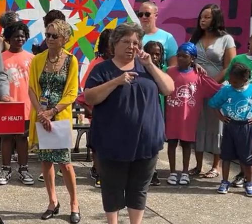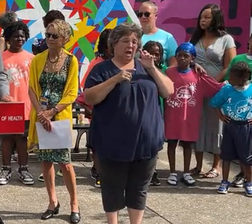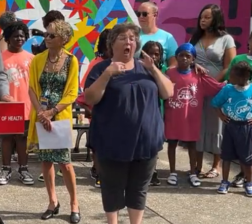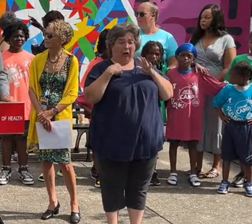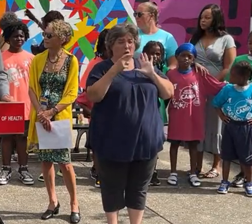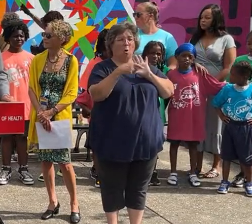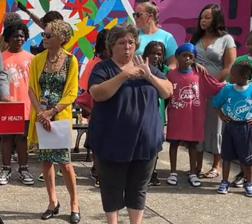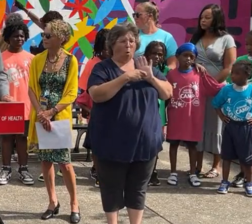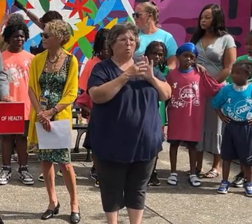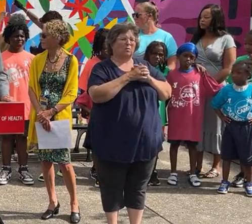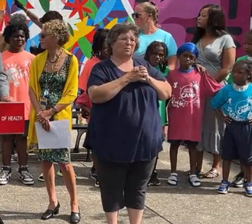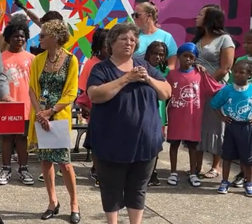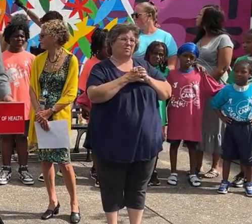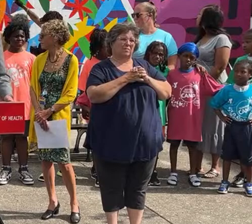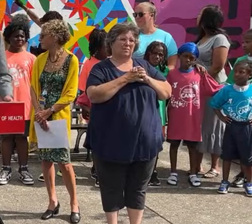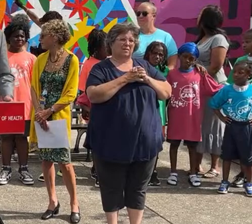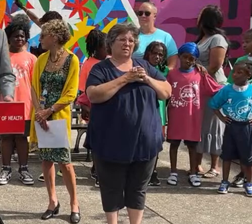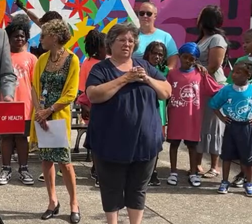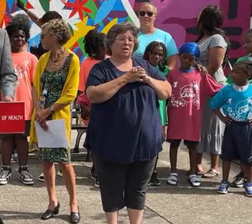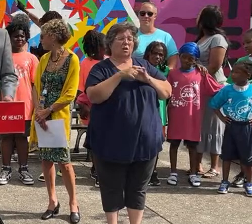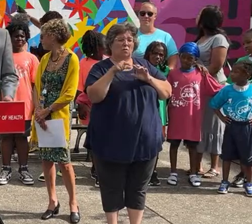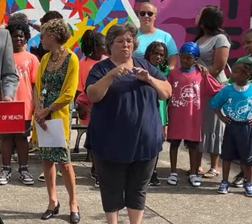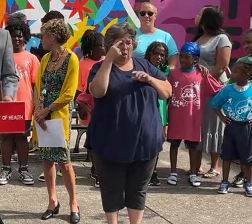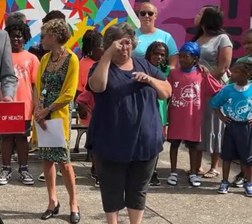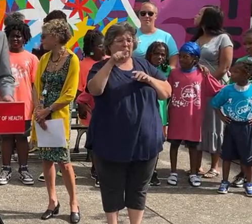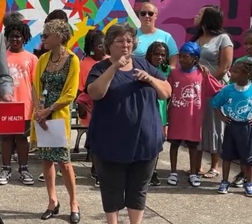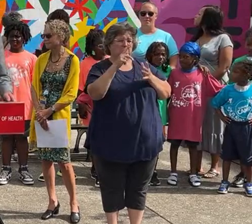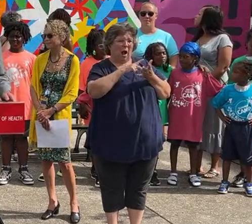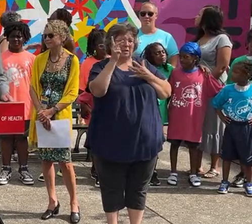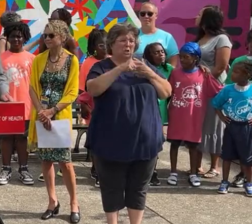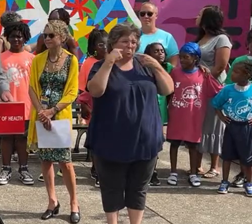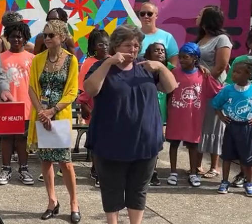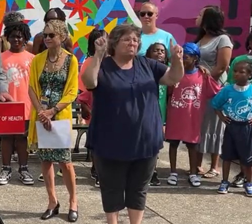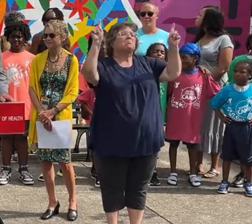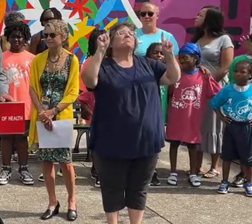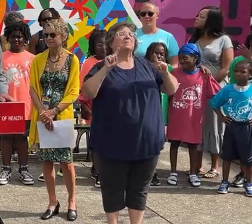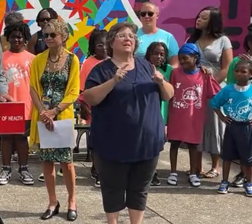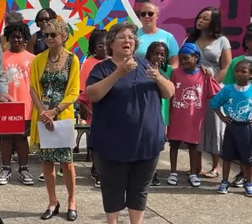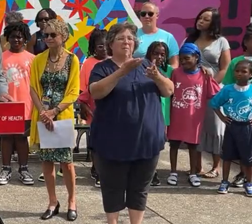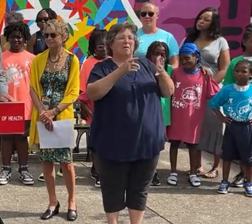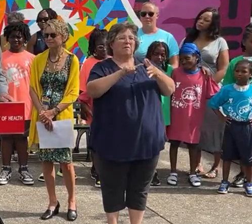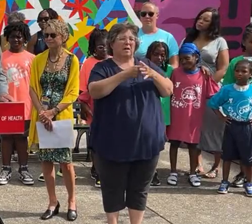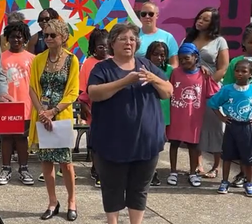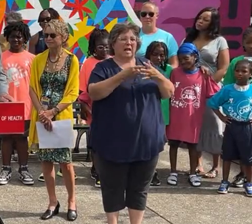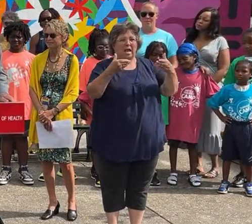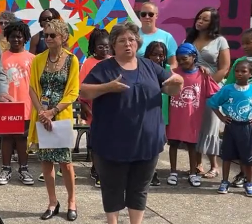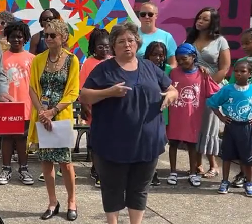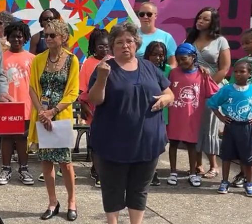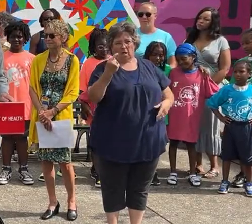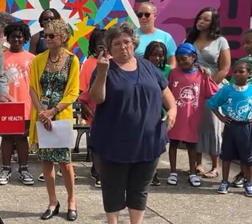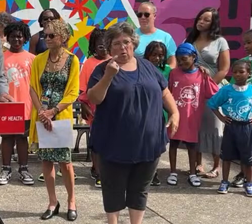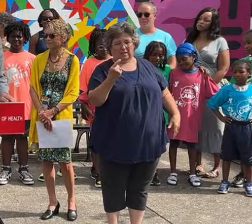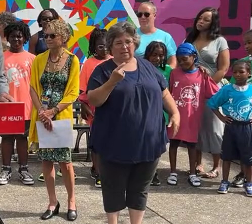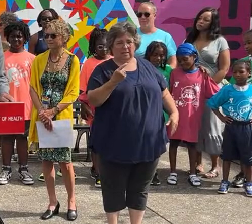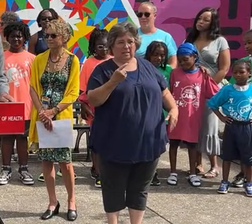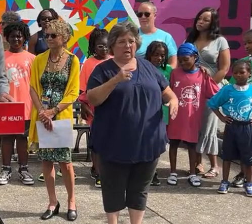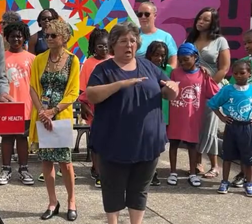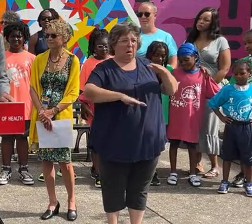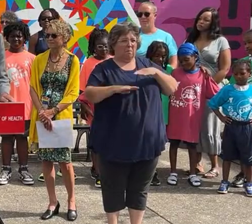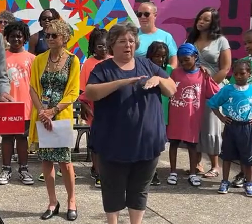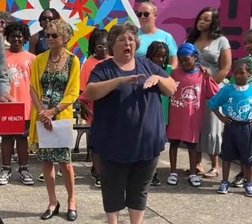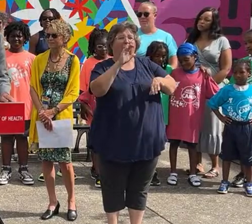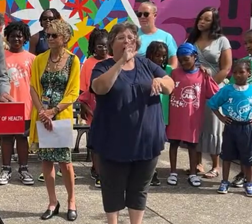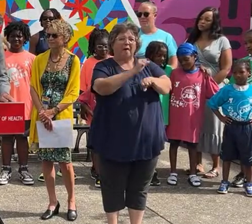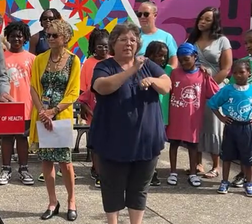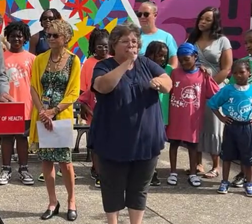a role in getting us to this place today, but also before we begin, I want to introduce someone who's just basically on the